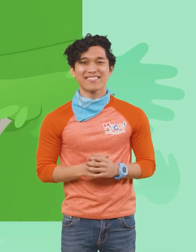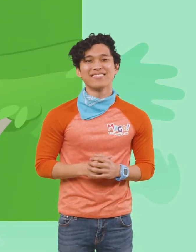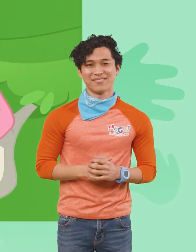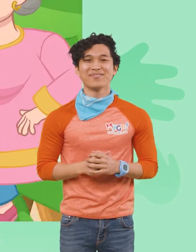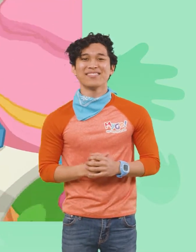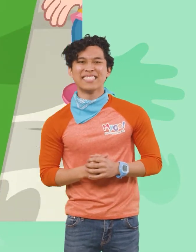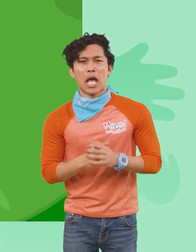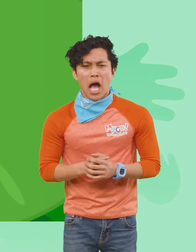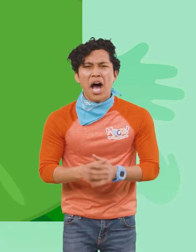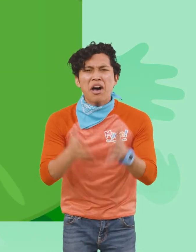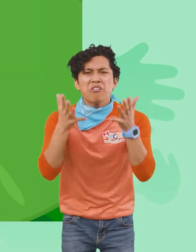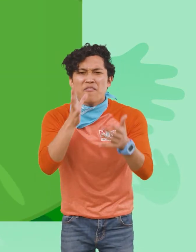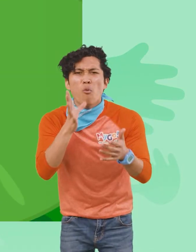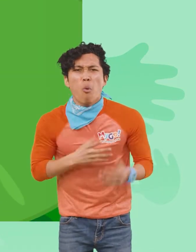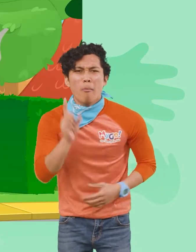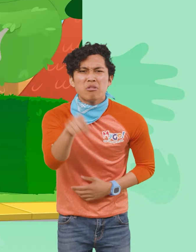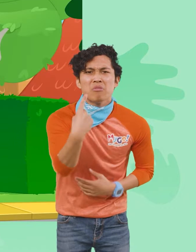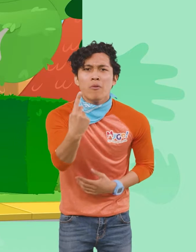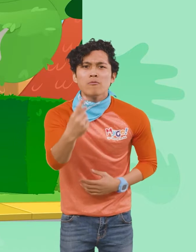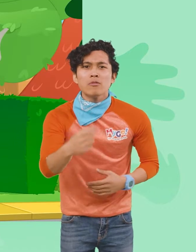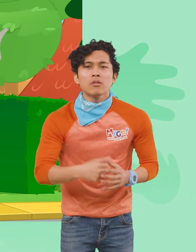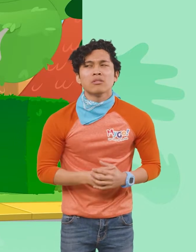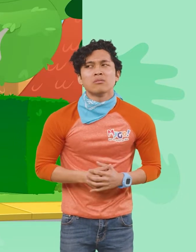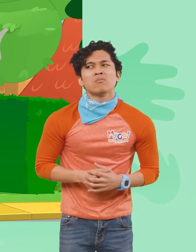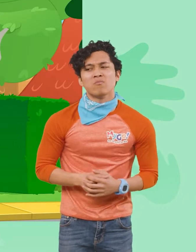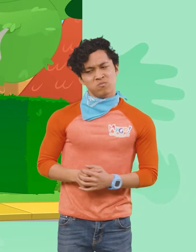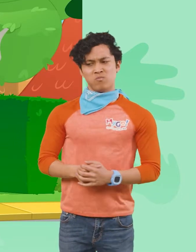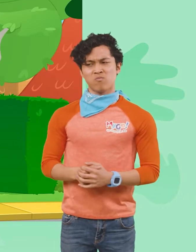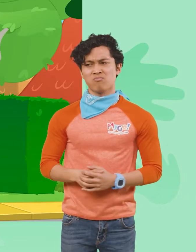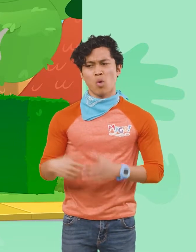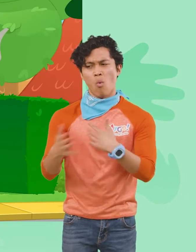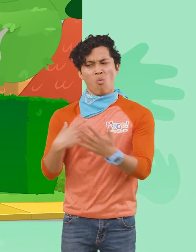Leave that woman alone, mister. Hmph. Whatever.